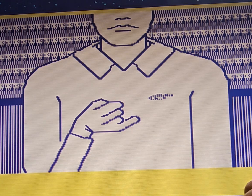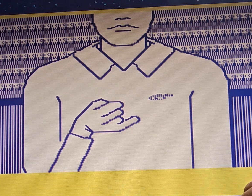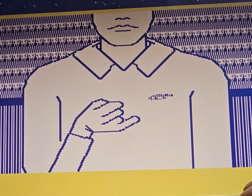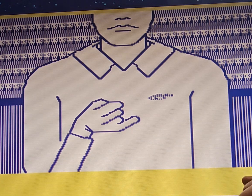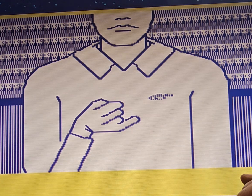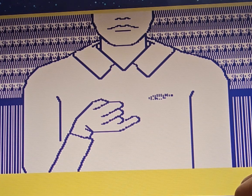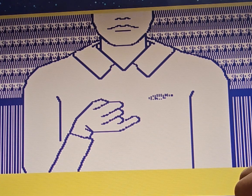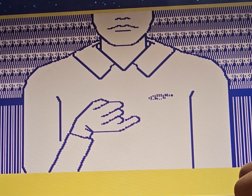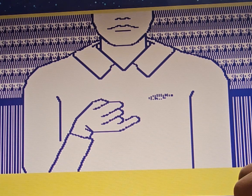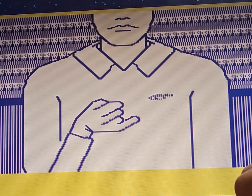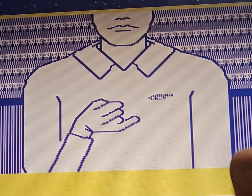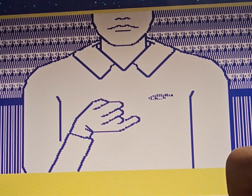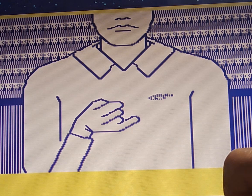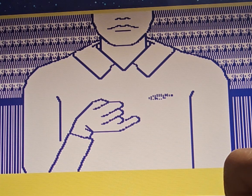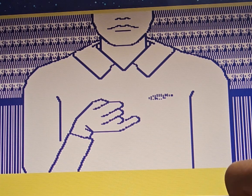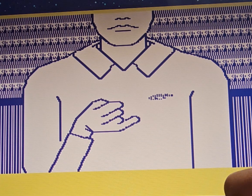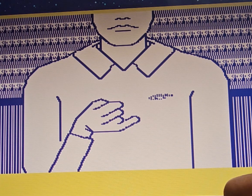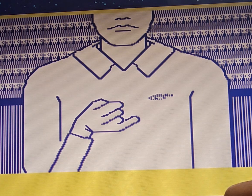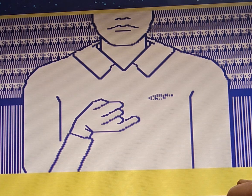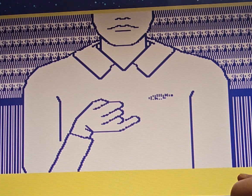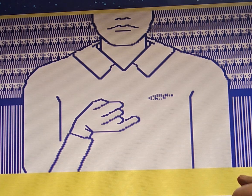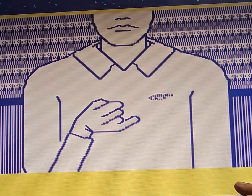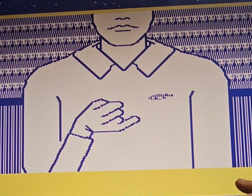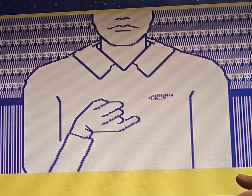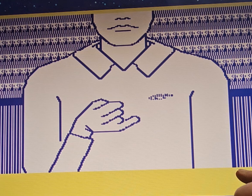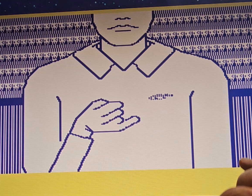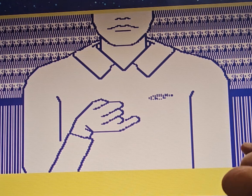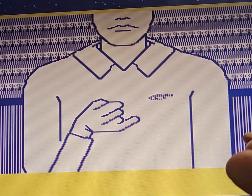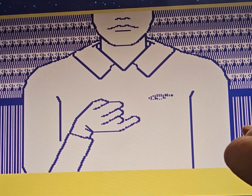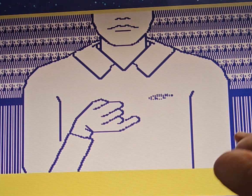J as in Jill.